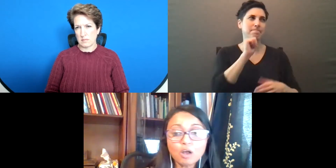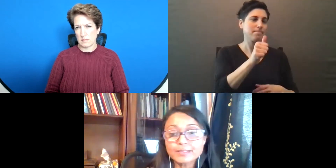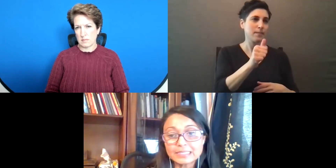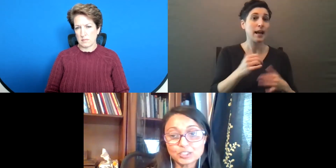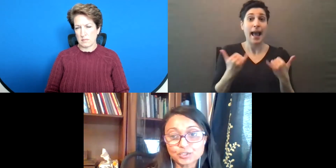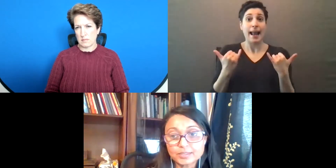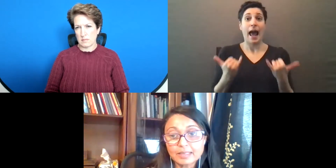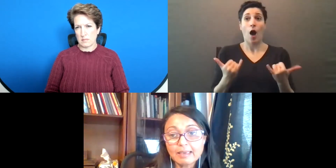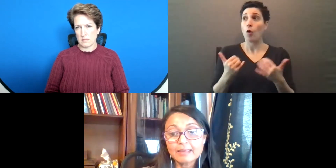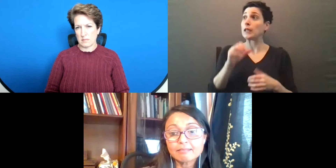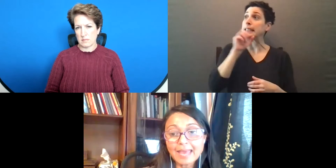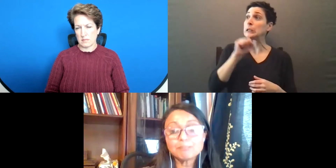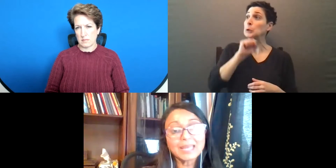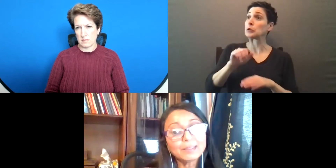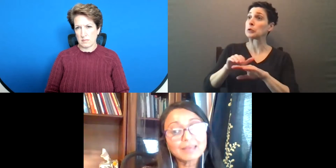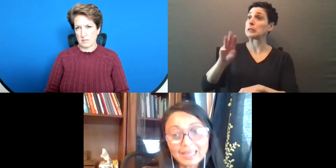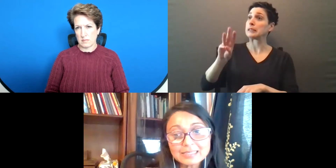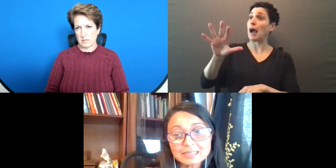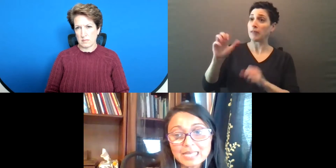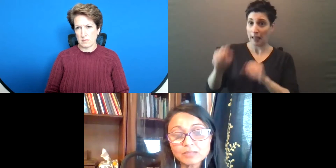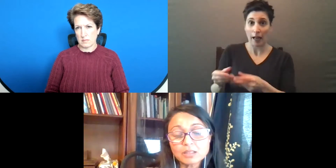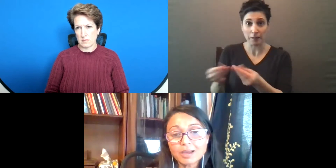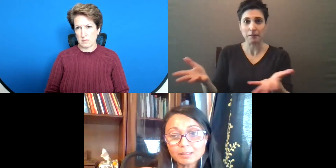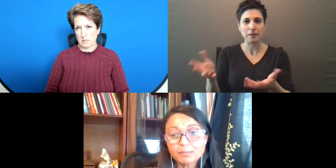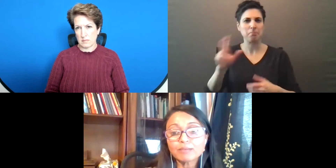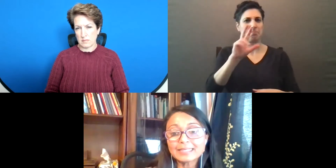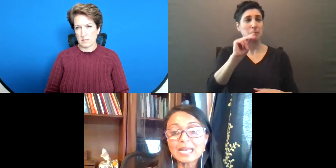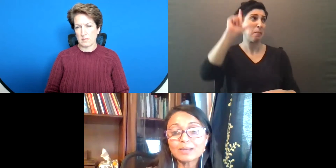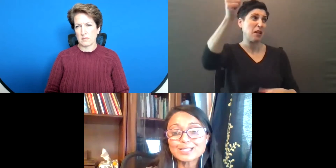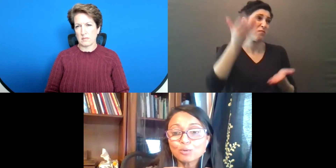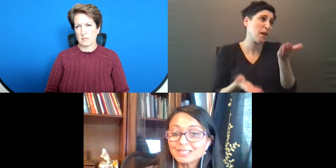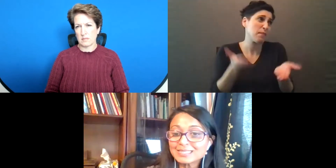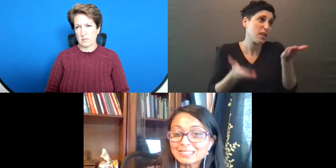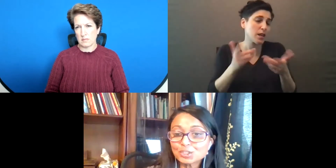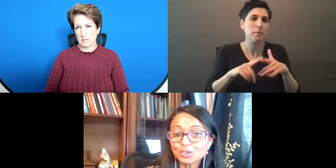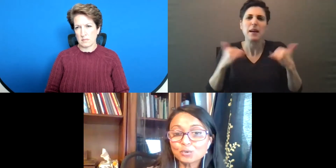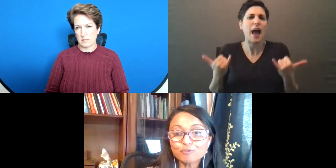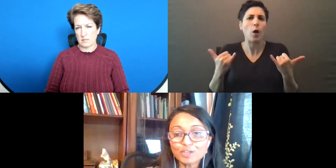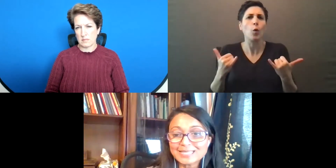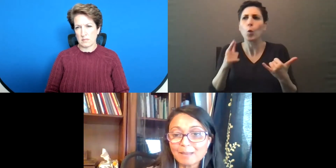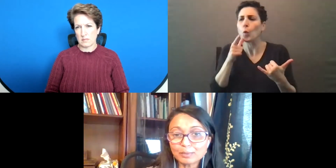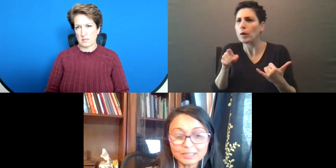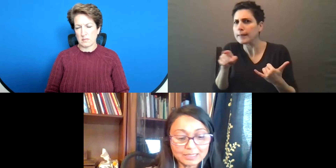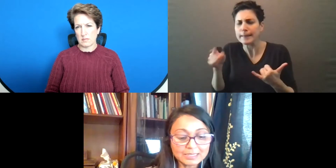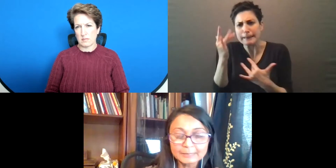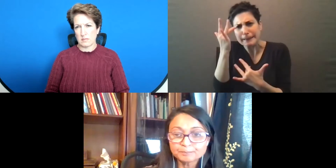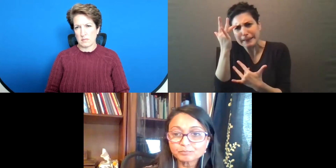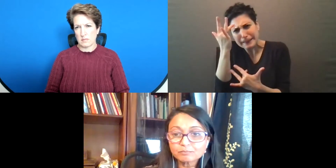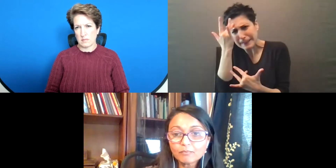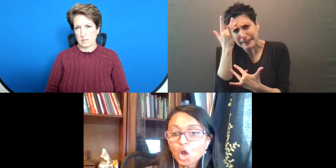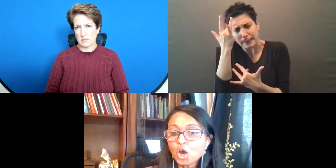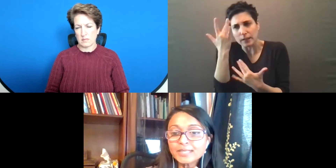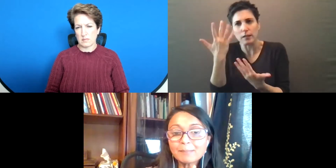it's not all seniors. That may be the case down the line, but right now it's only a senior who, for example,